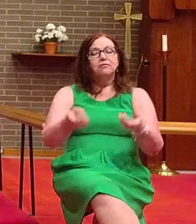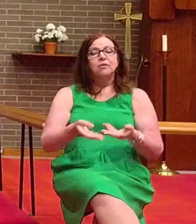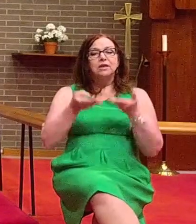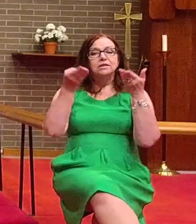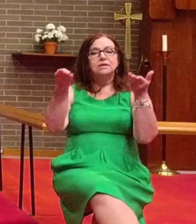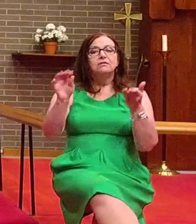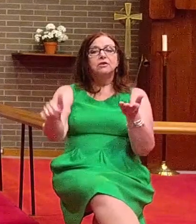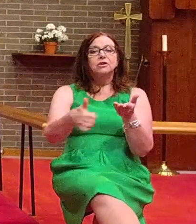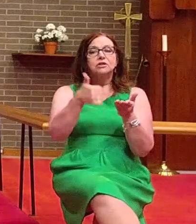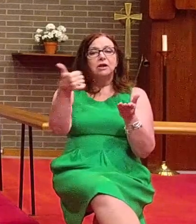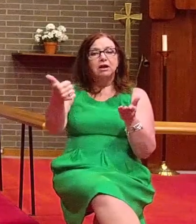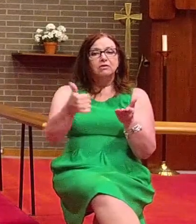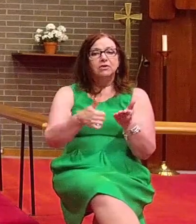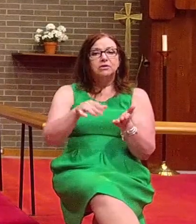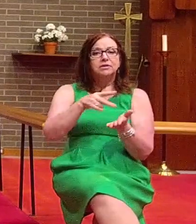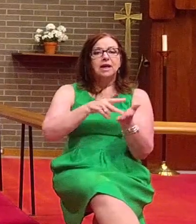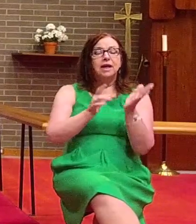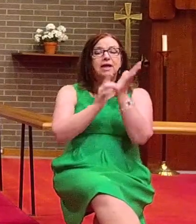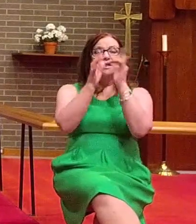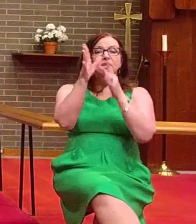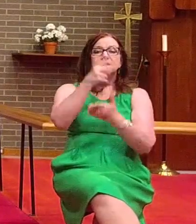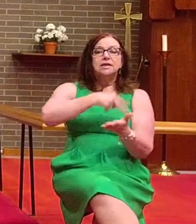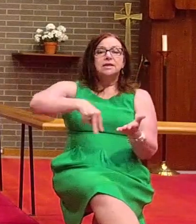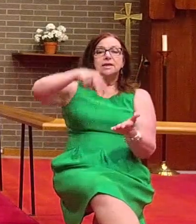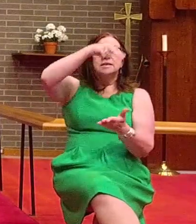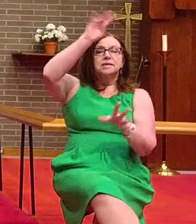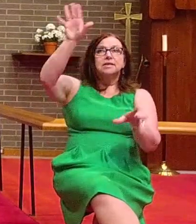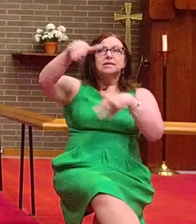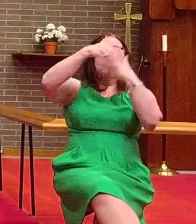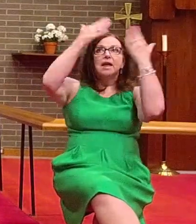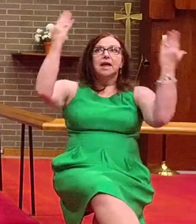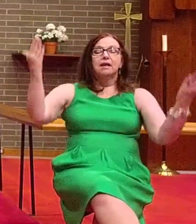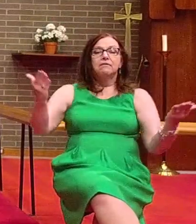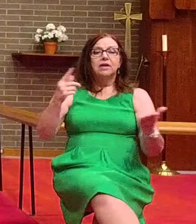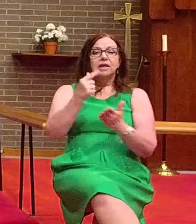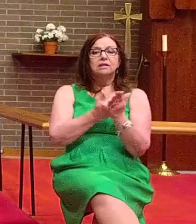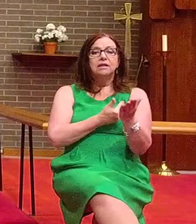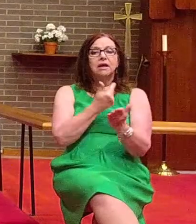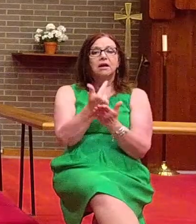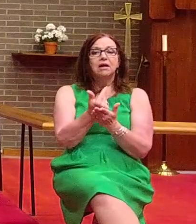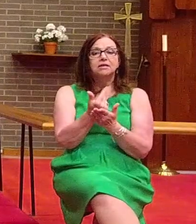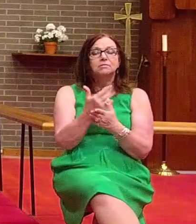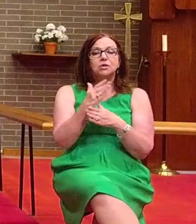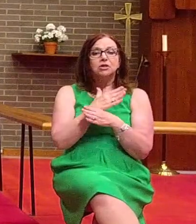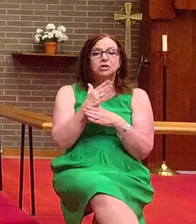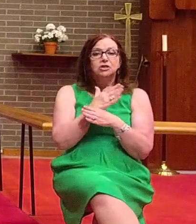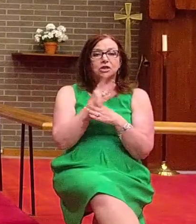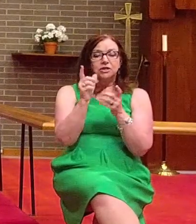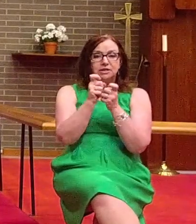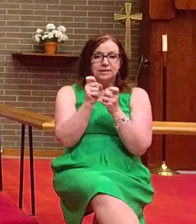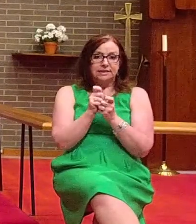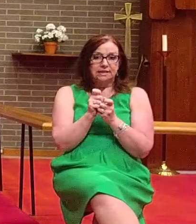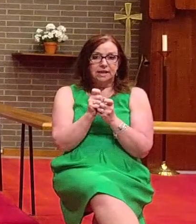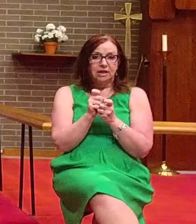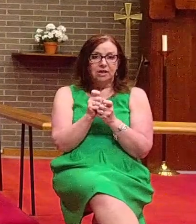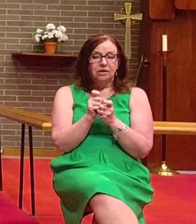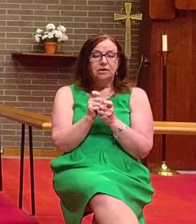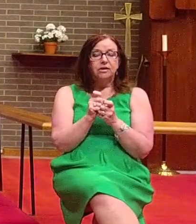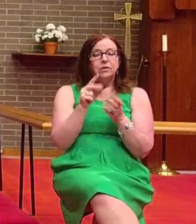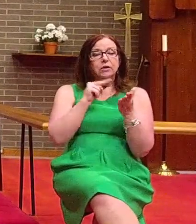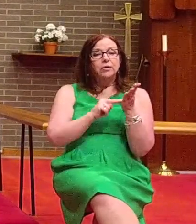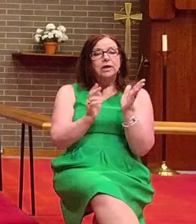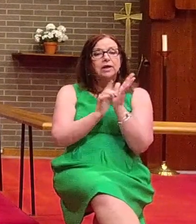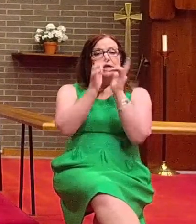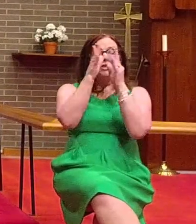heaven, our gospel shares this detail. While Jesus blessed them, he